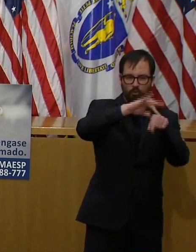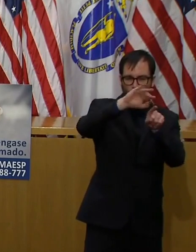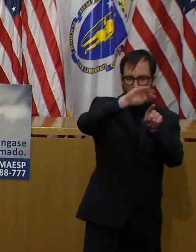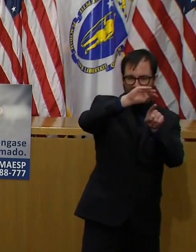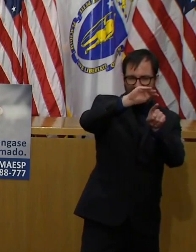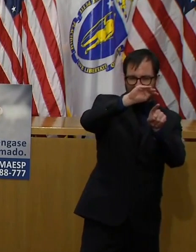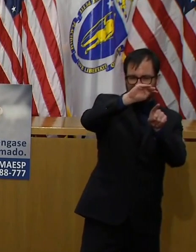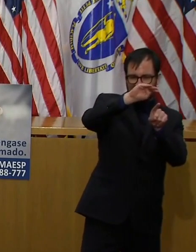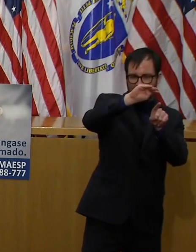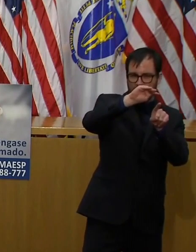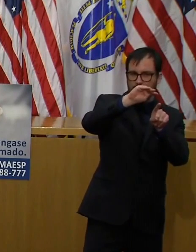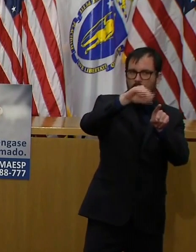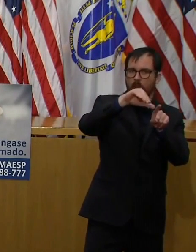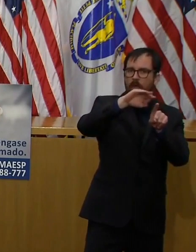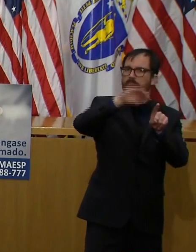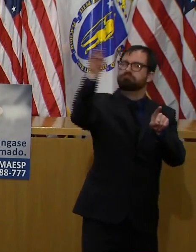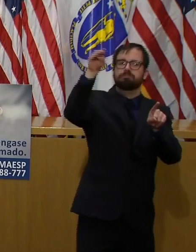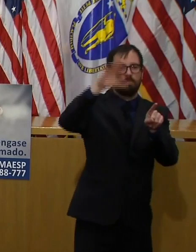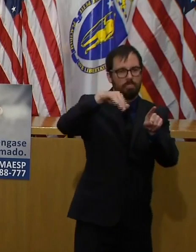it's an unprecedented,